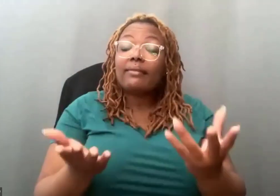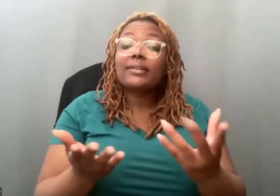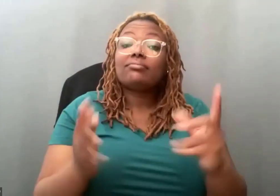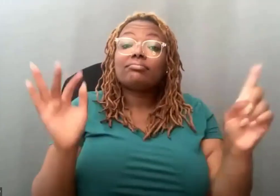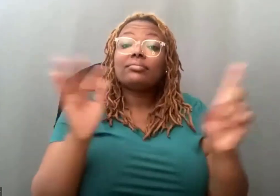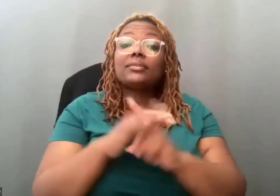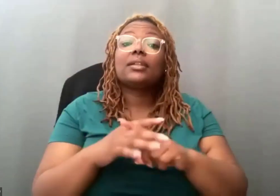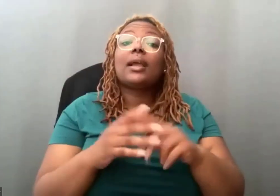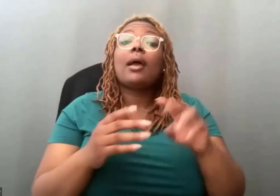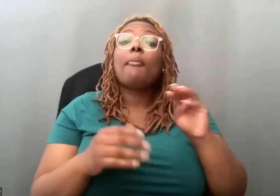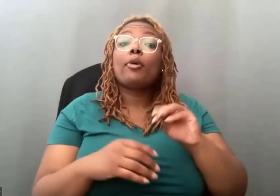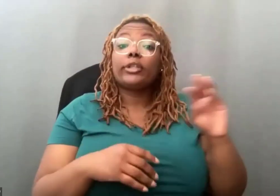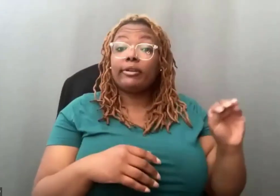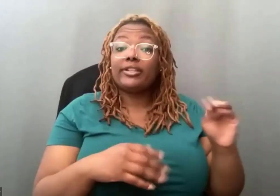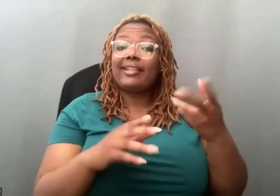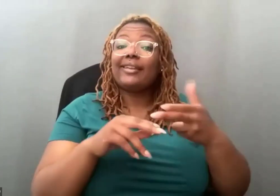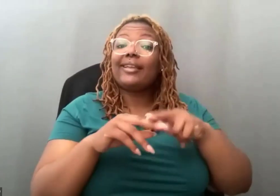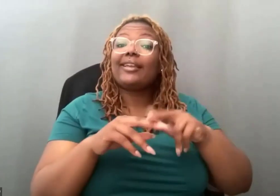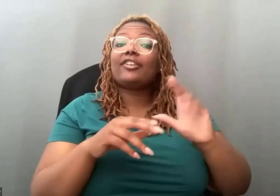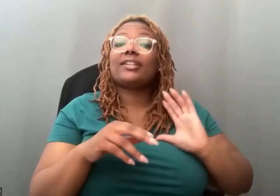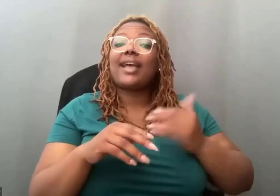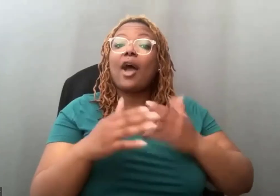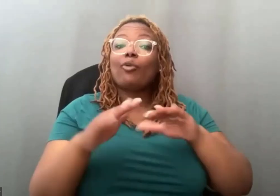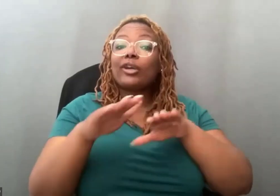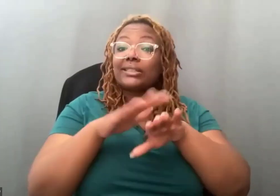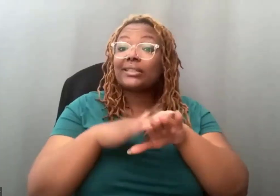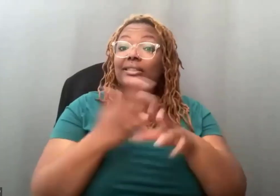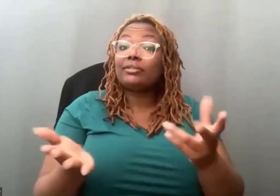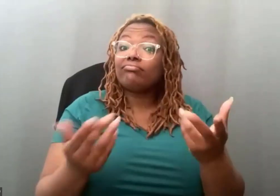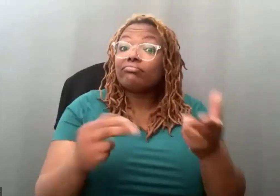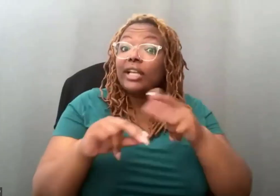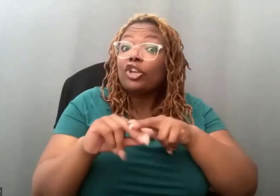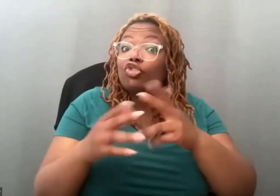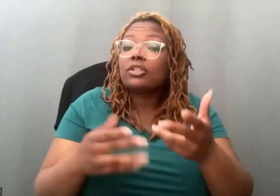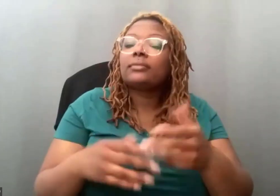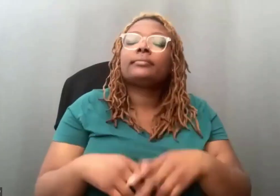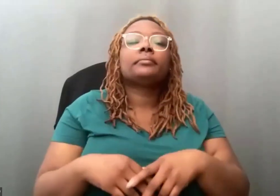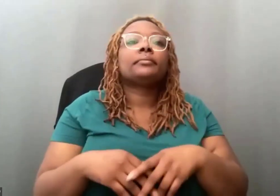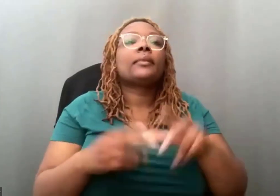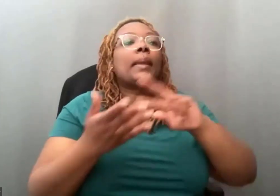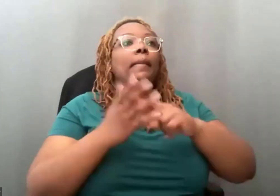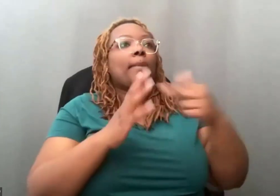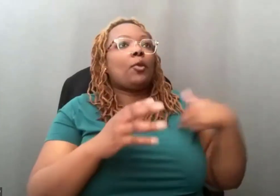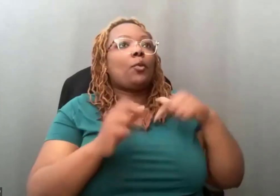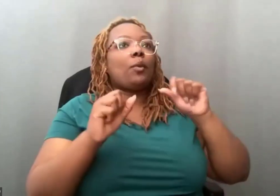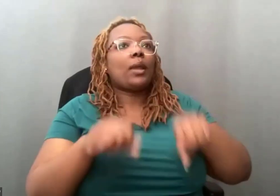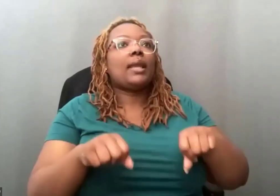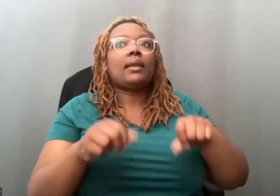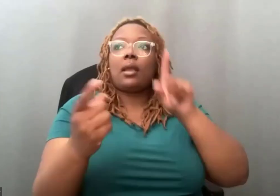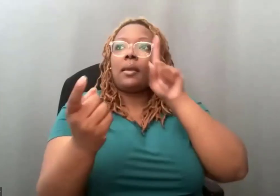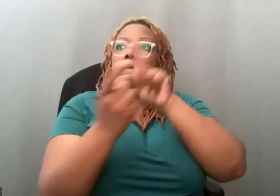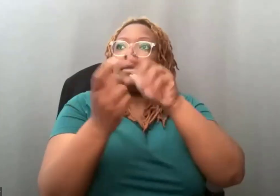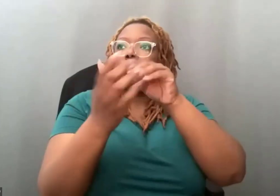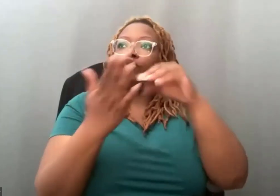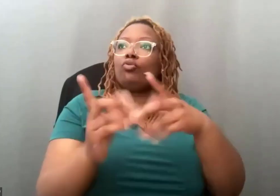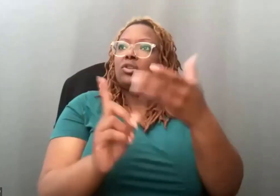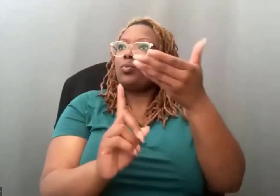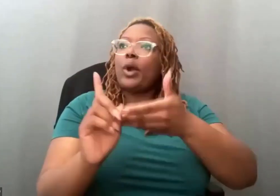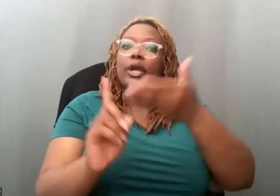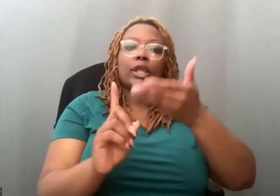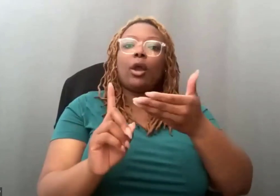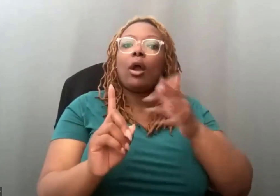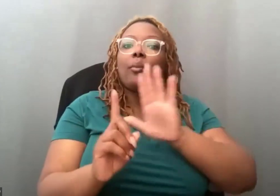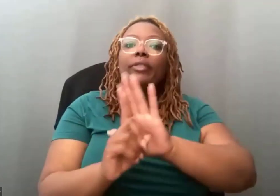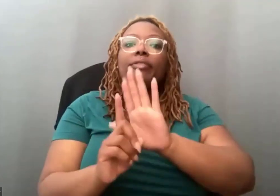that multimodality increases our accessibility. Right. It allows us to meet students where they are with